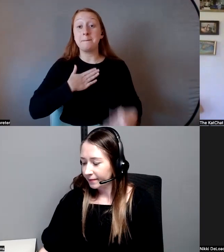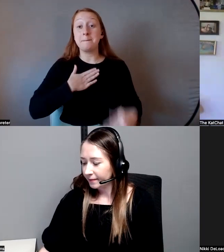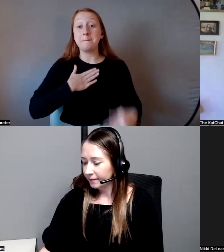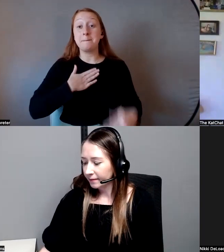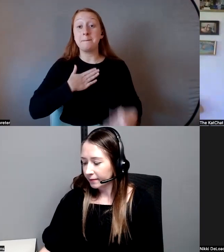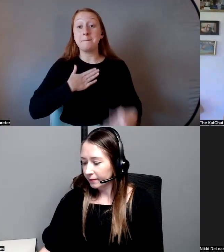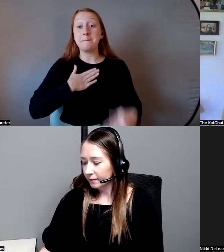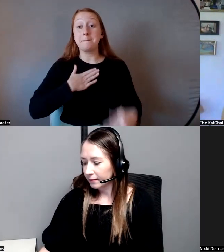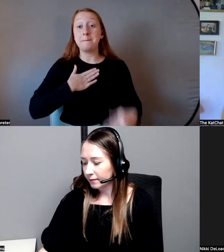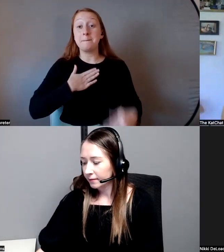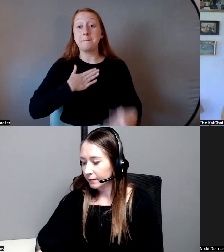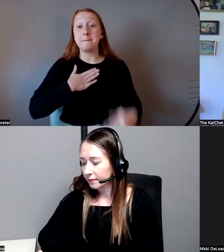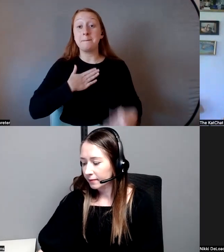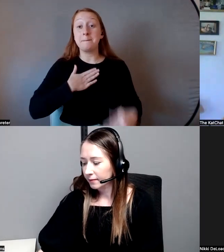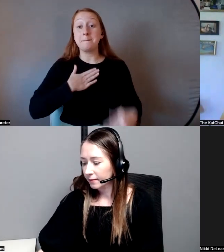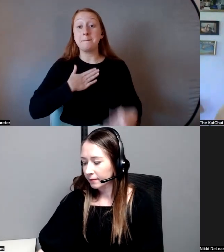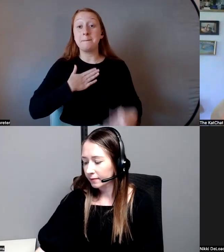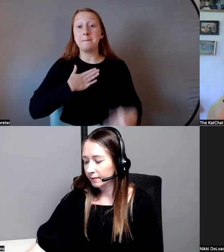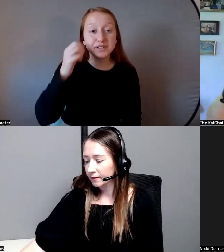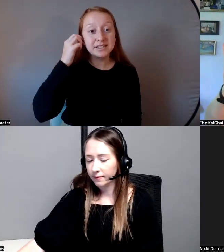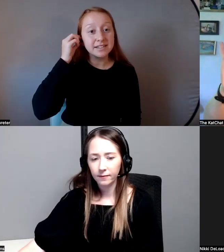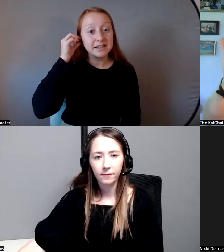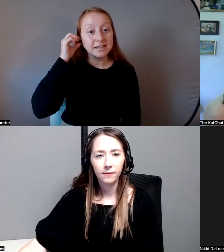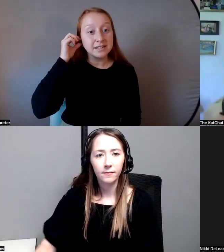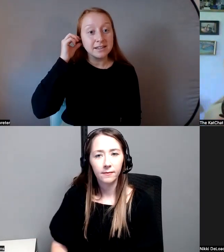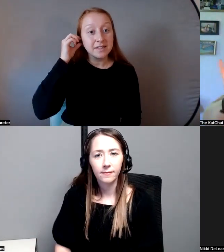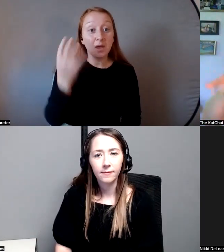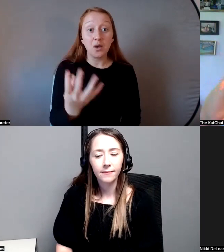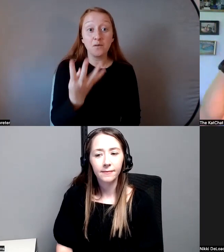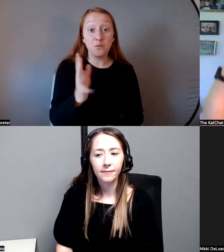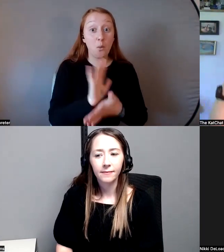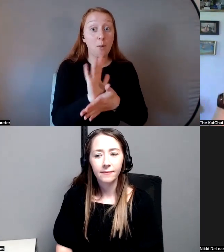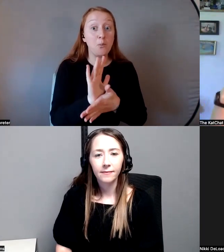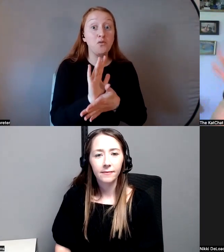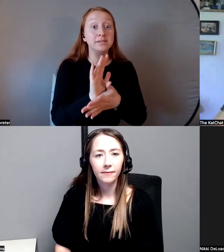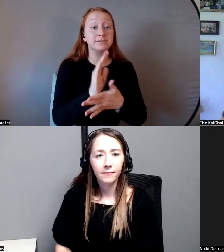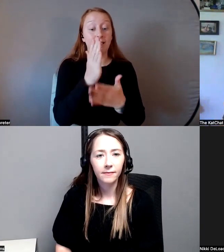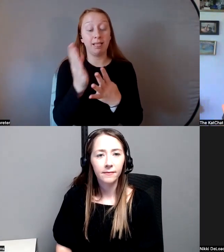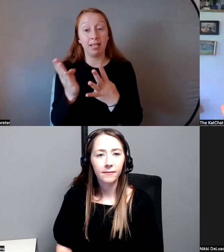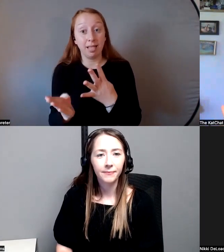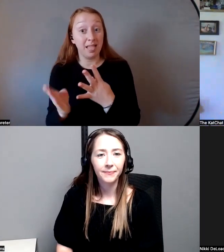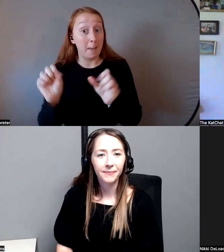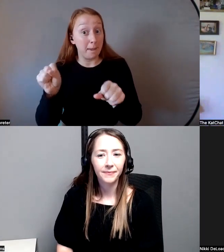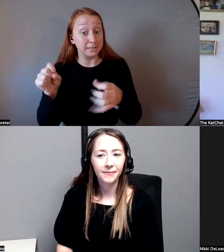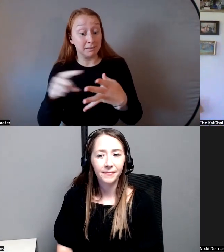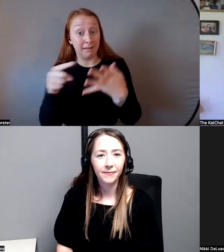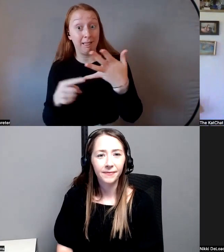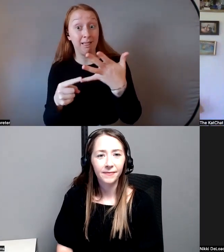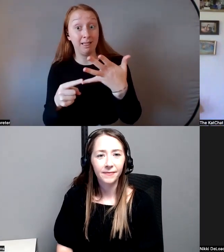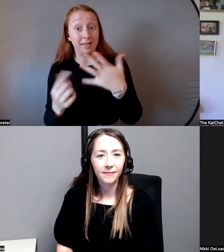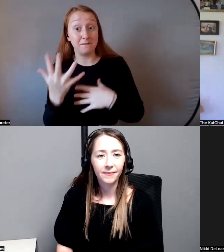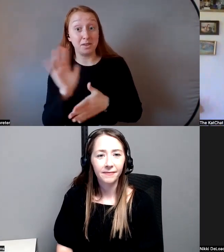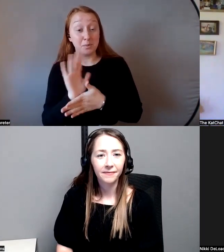curious caterer for movie theory and possibly one more. I should want